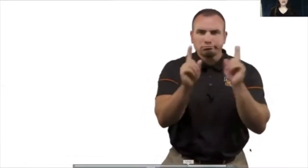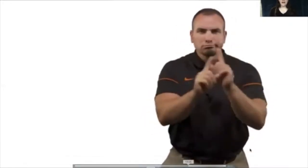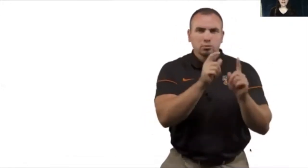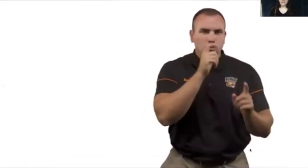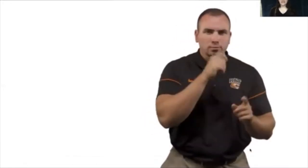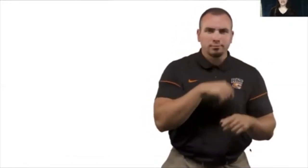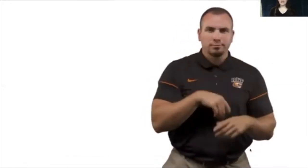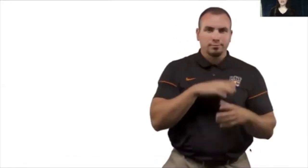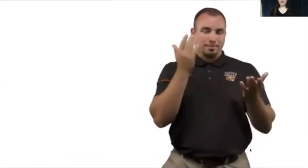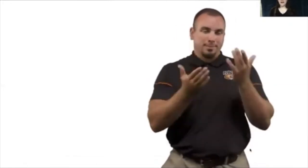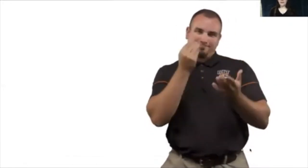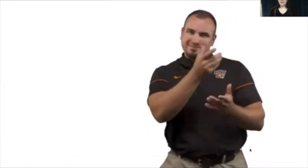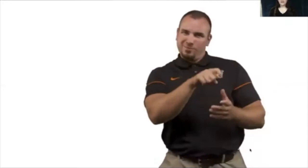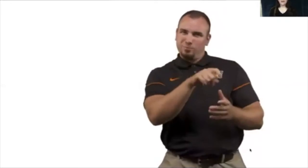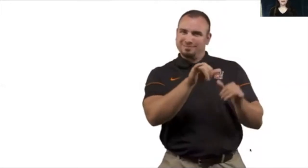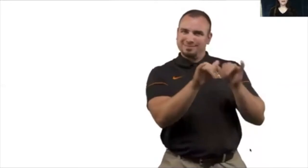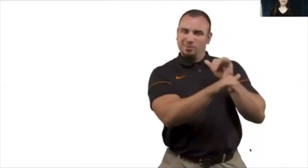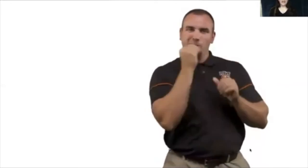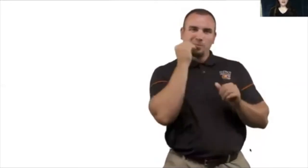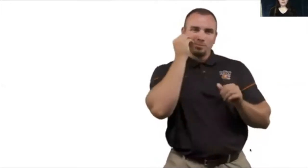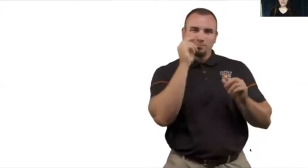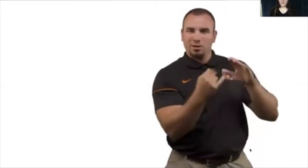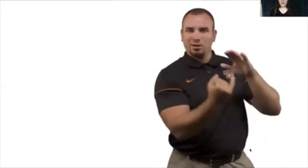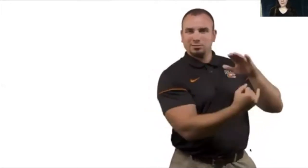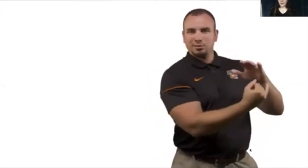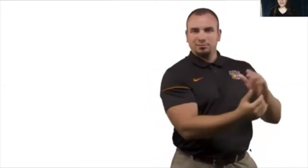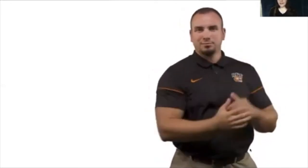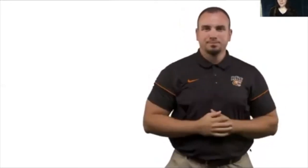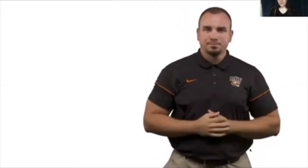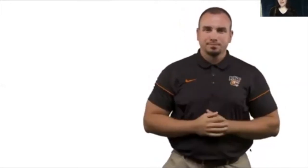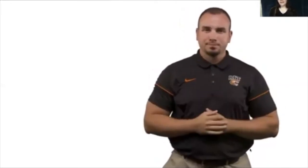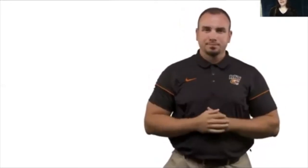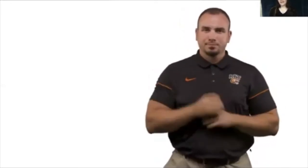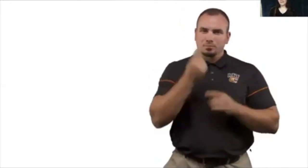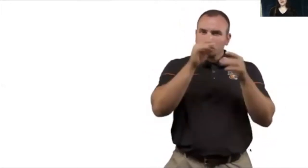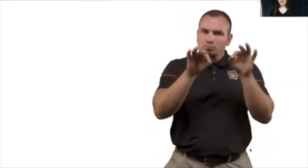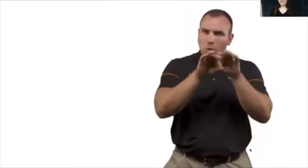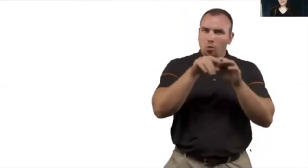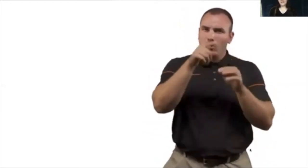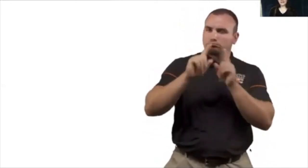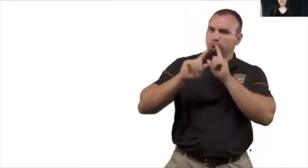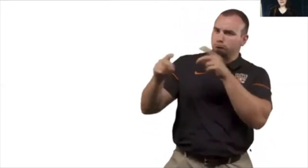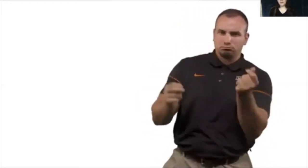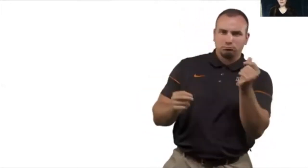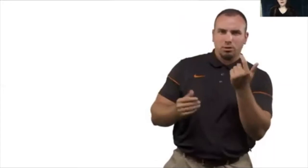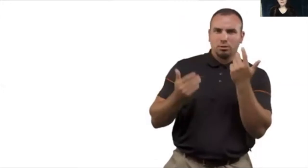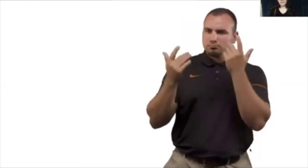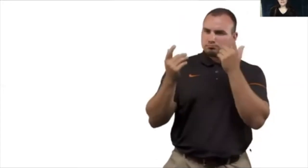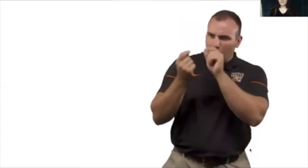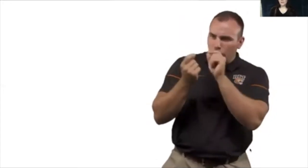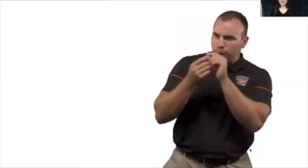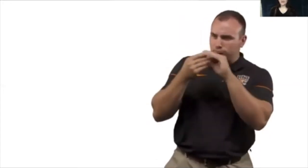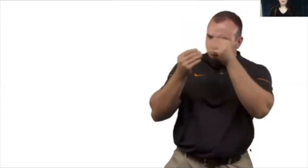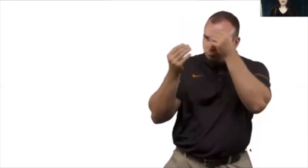They'll be contacted, checking about their health, finding out who they've been come in contact with, and then letting them know if they need to isolate at home or not.